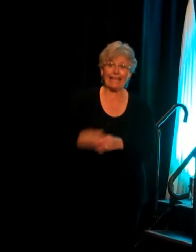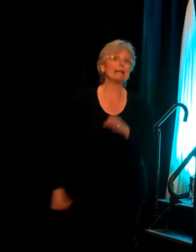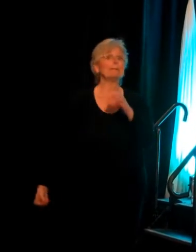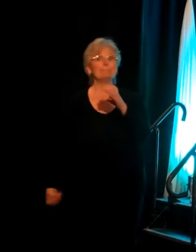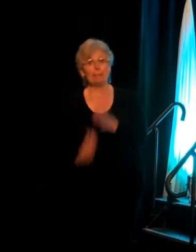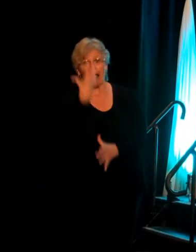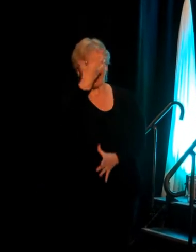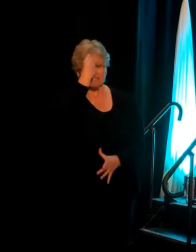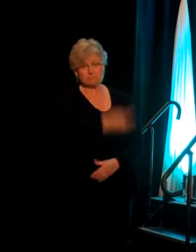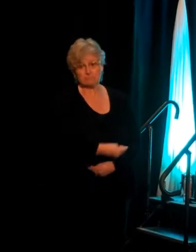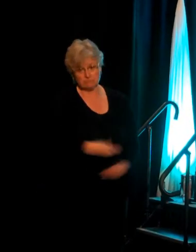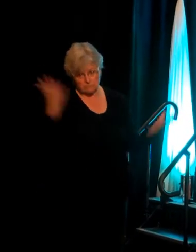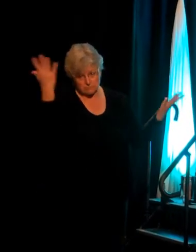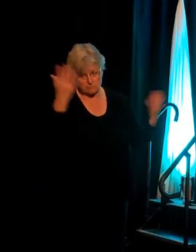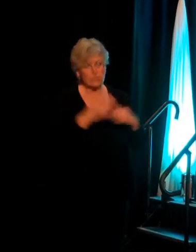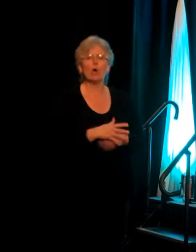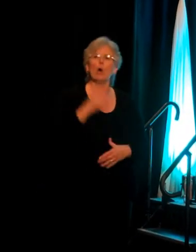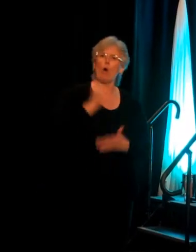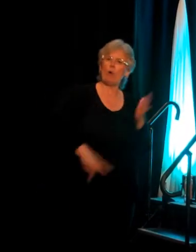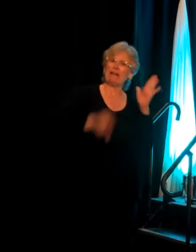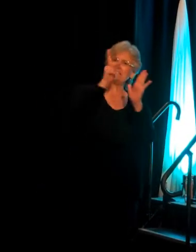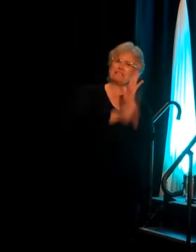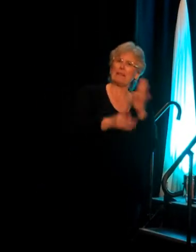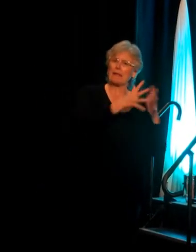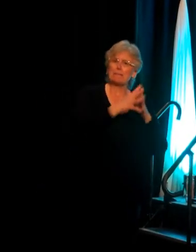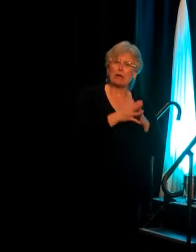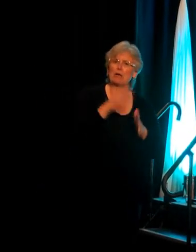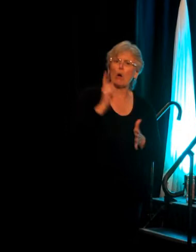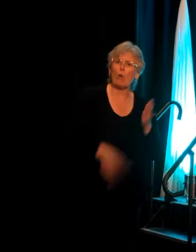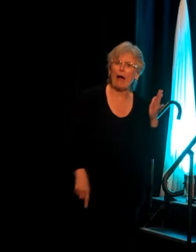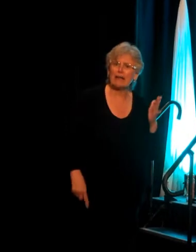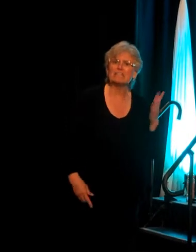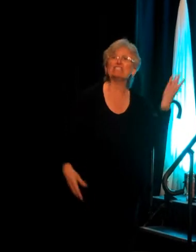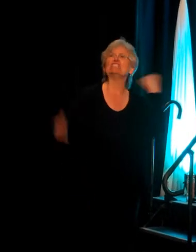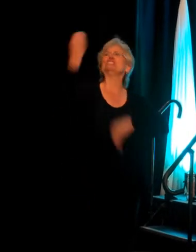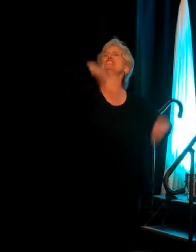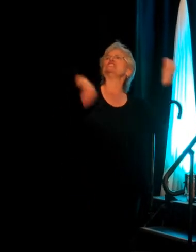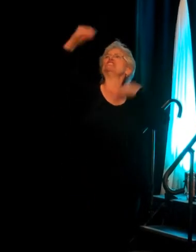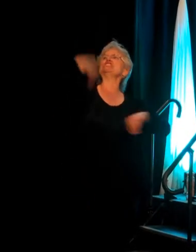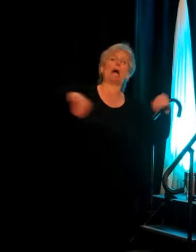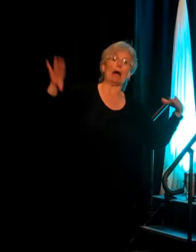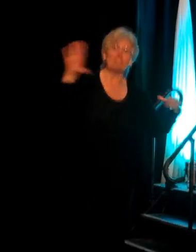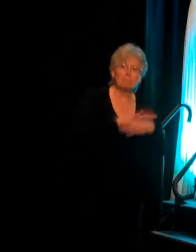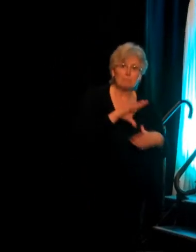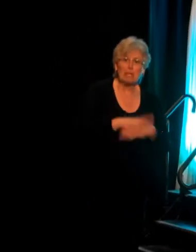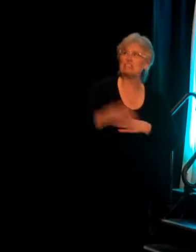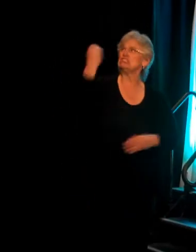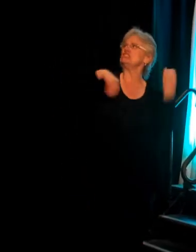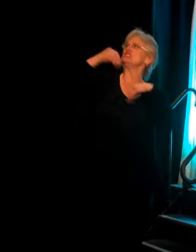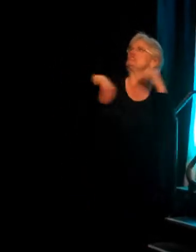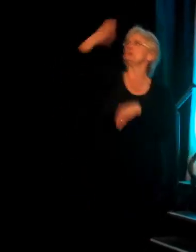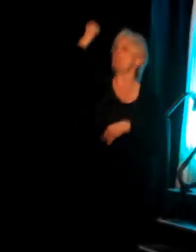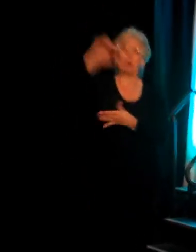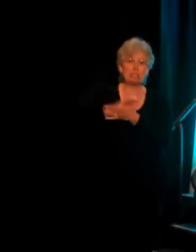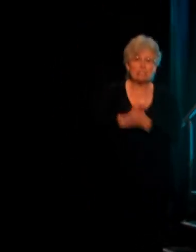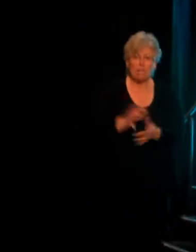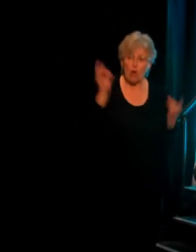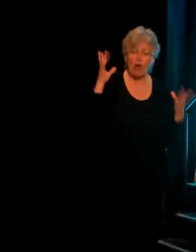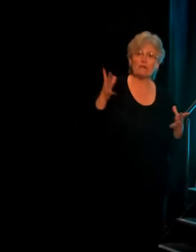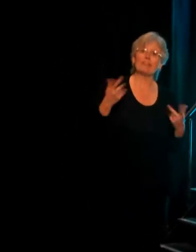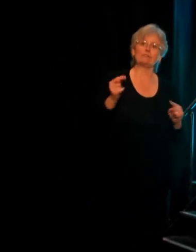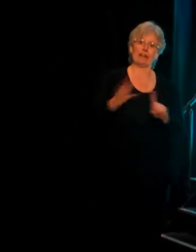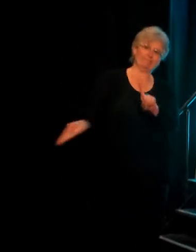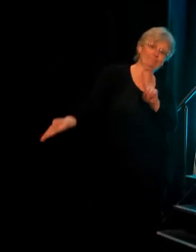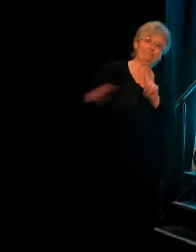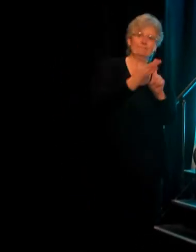plants. What is killing America? The overconsumption of meat and dairy. And they try to sell you